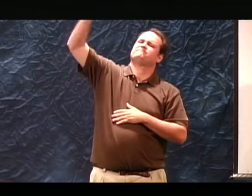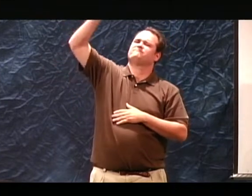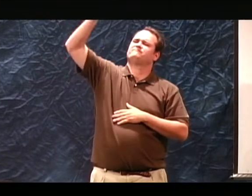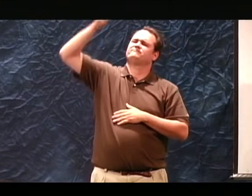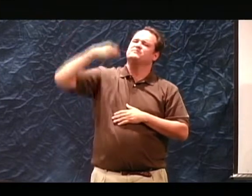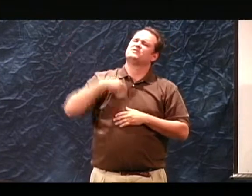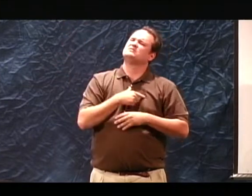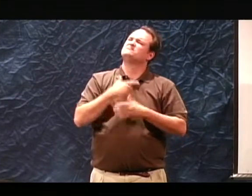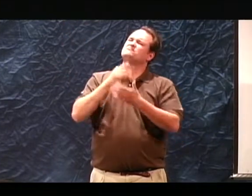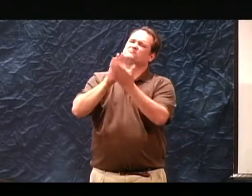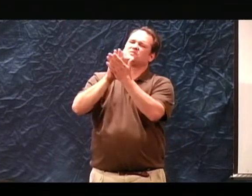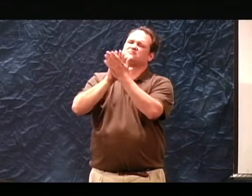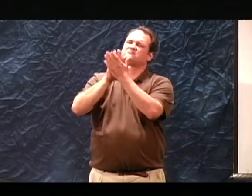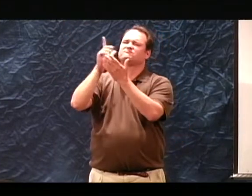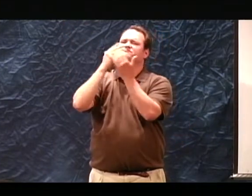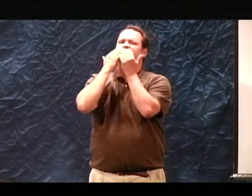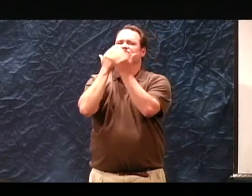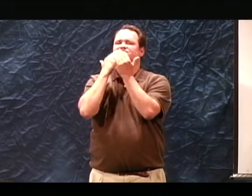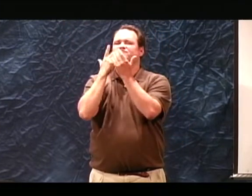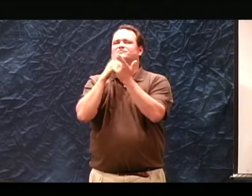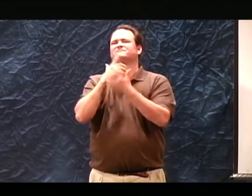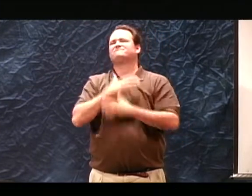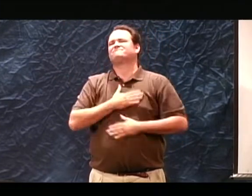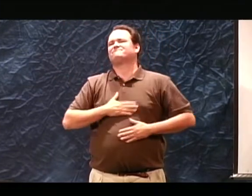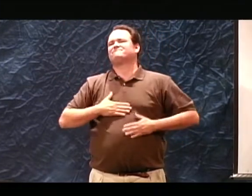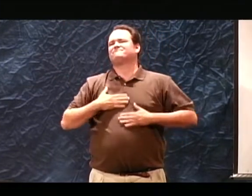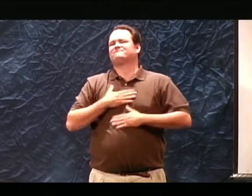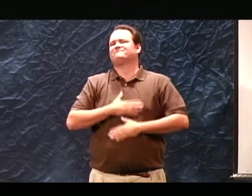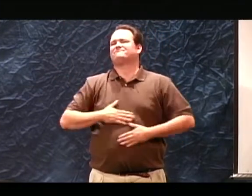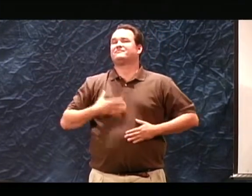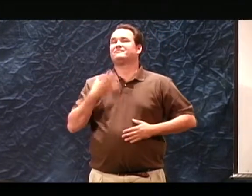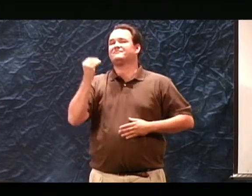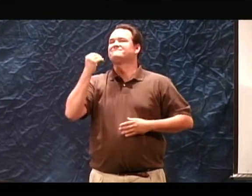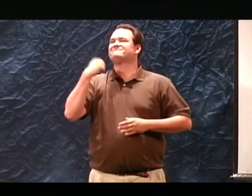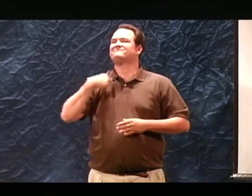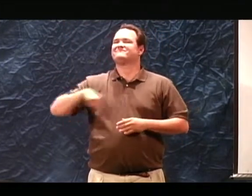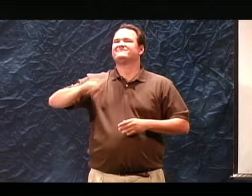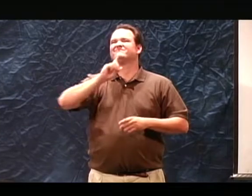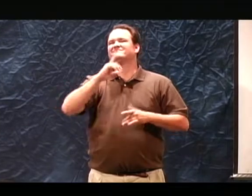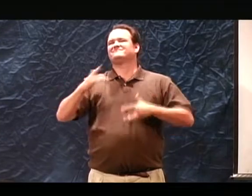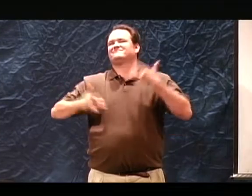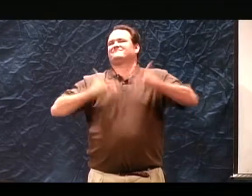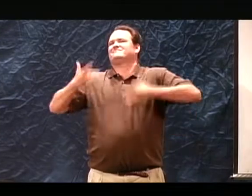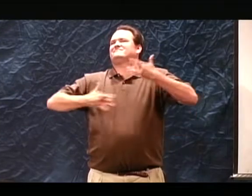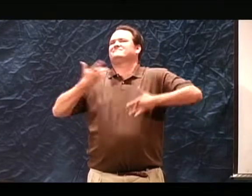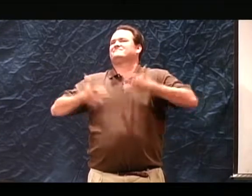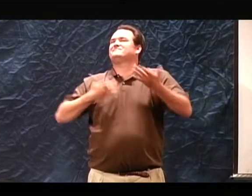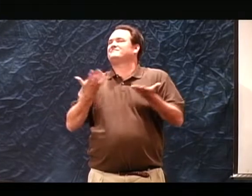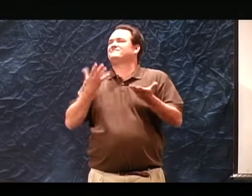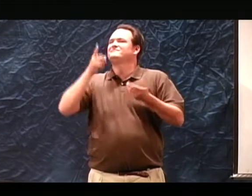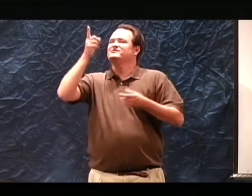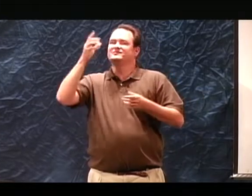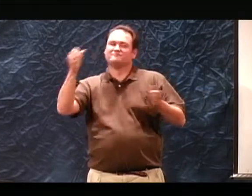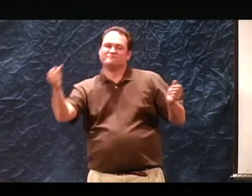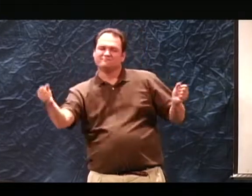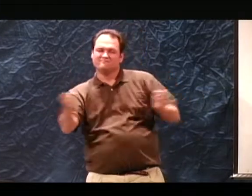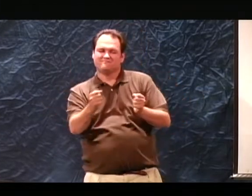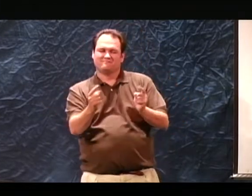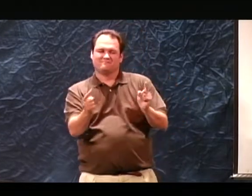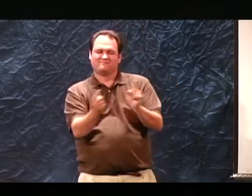functioning under christ our preeminent head we thank you we find great joy and delight